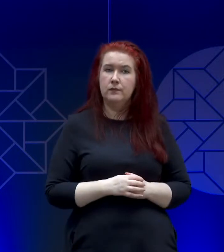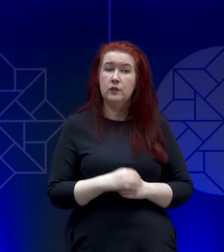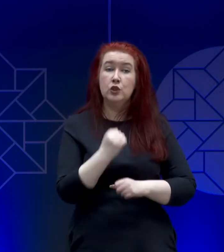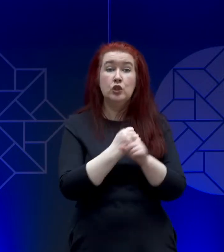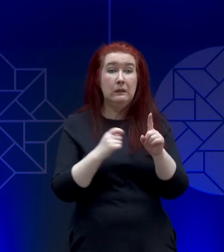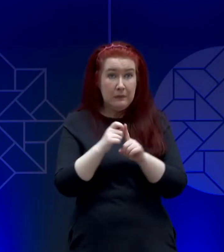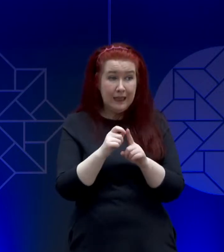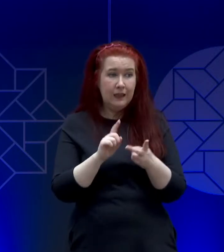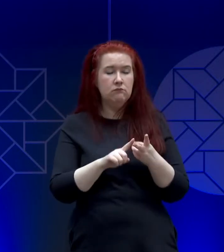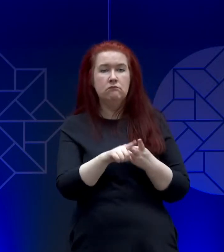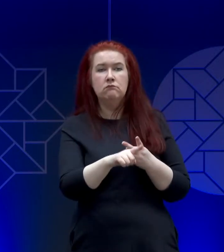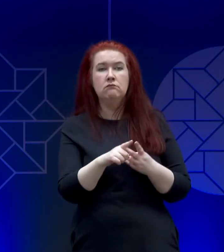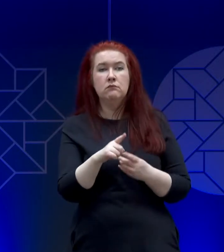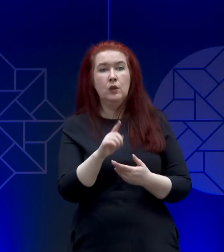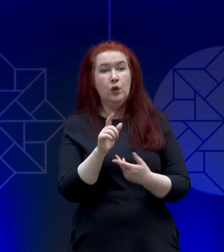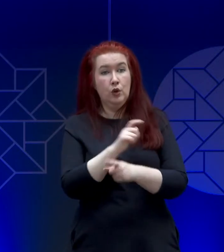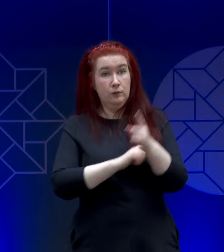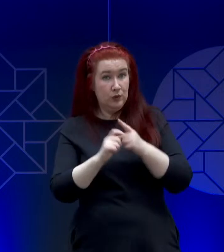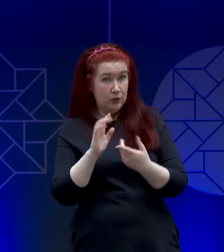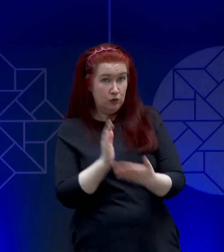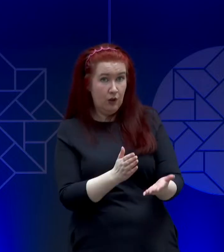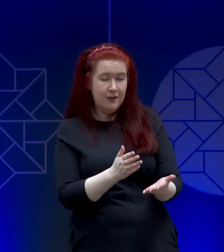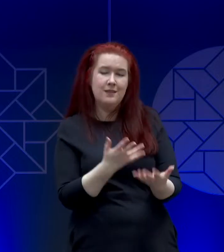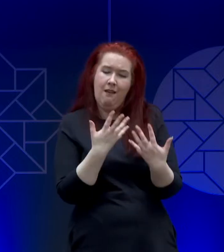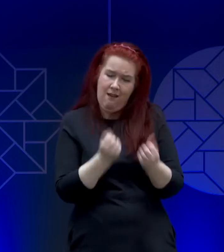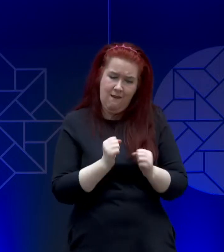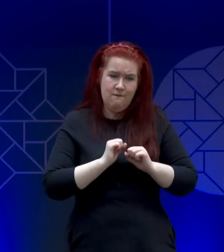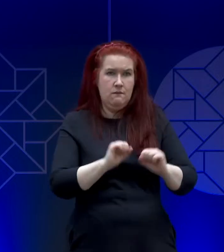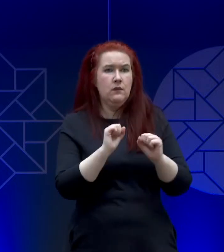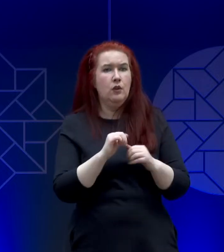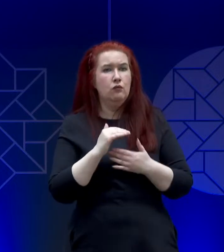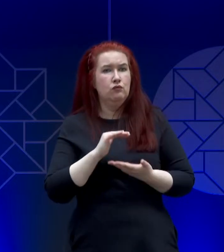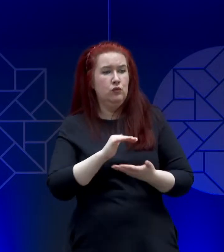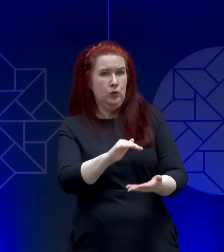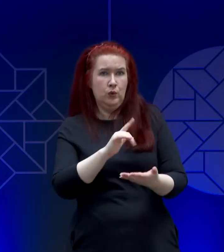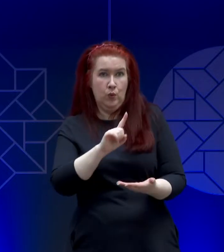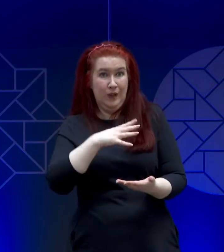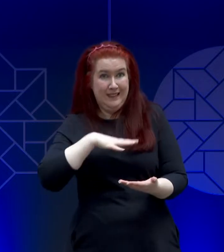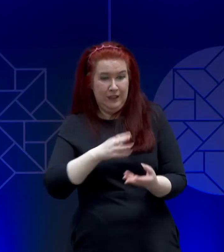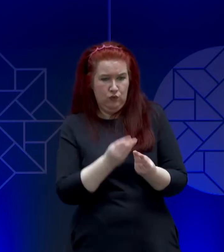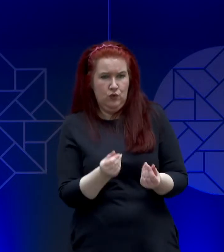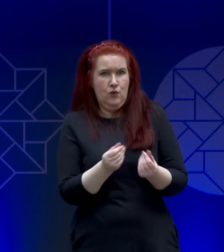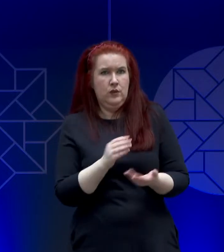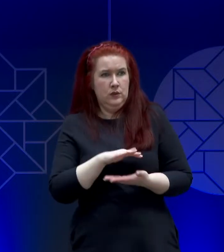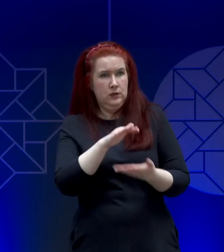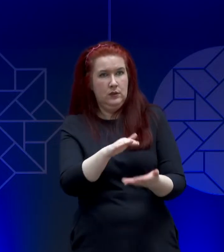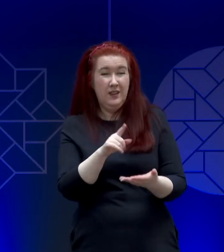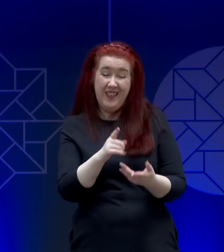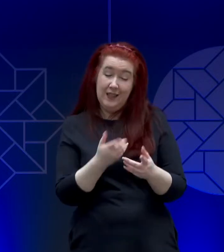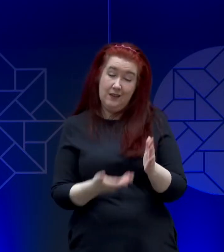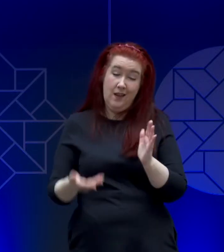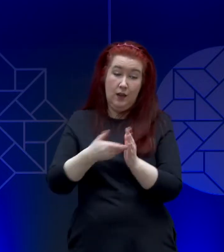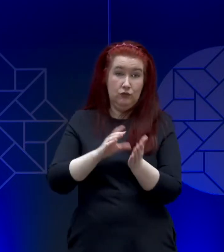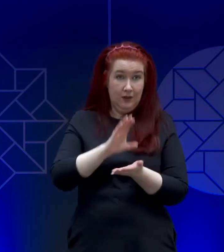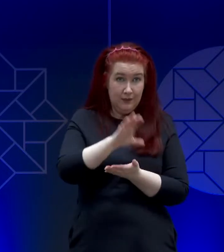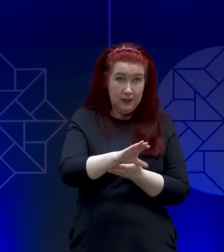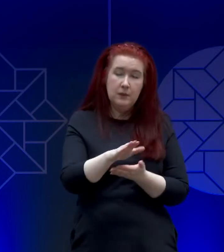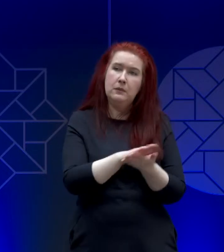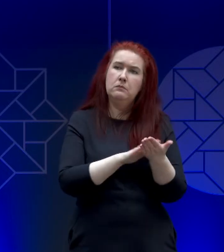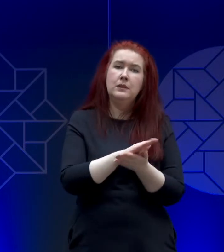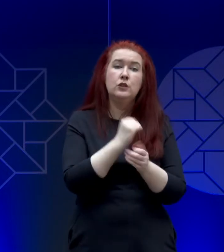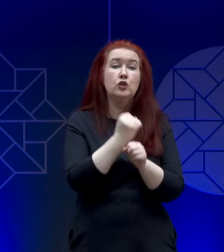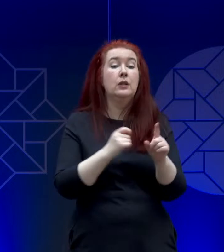community will have the resources they need to play a greater role in our health system. This increased investment will result in